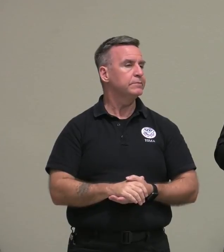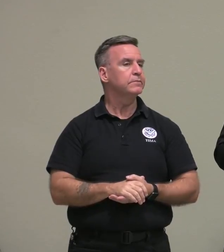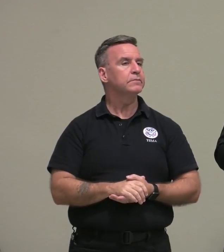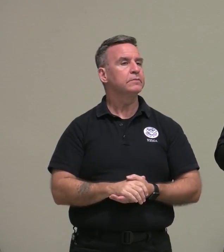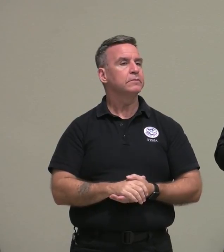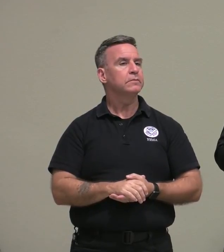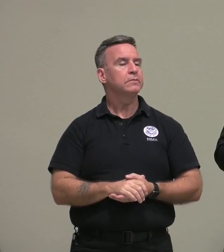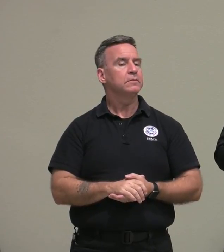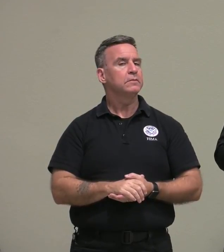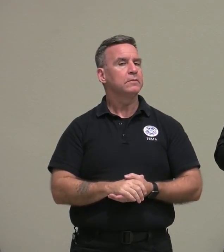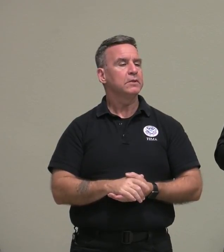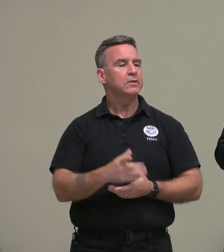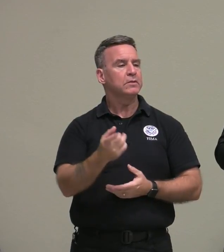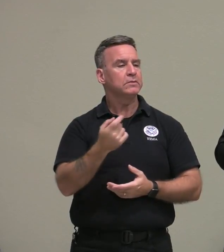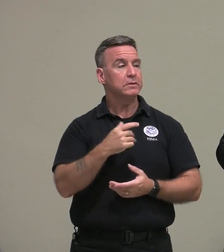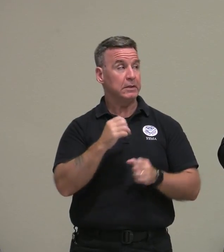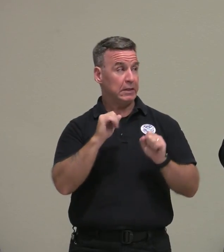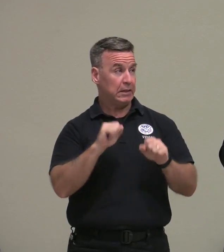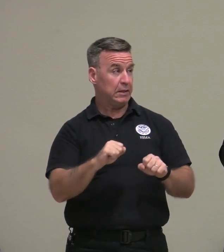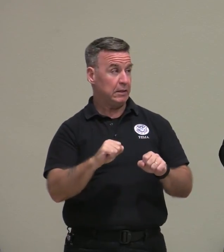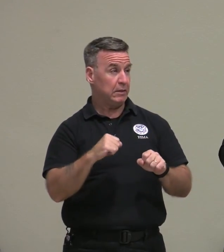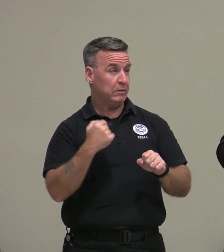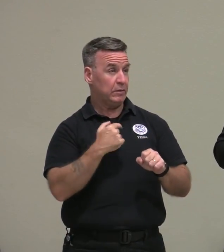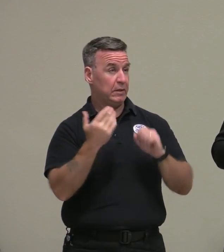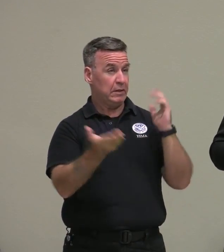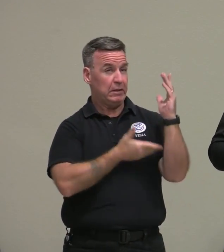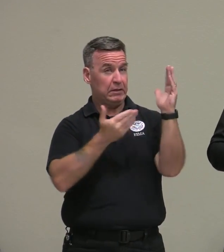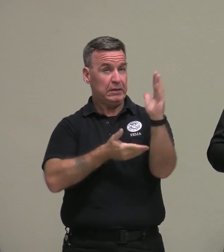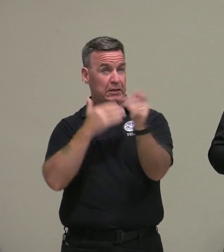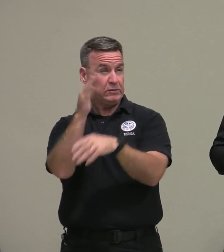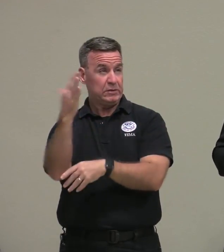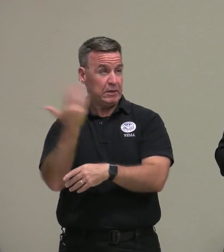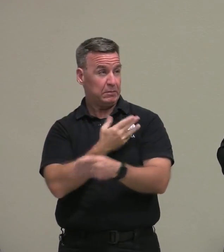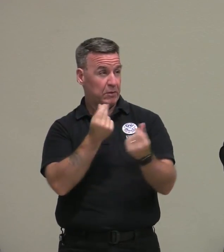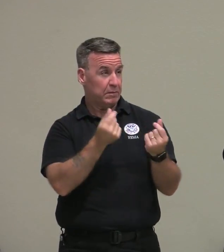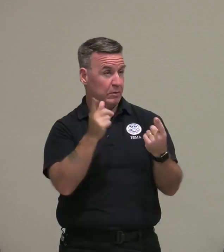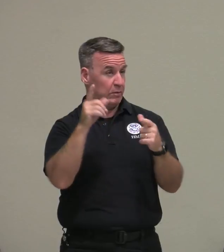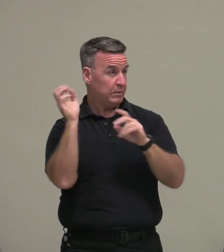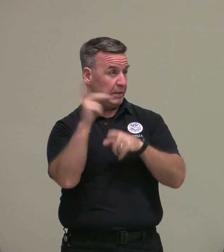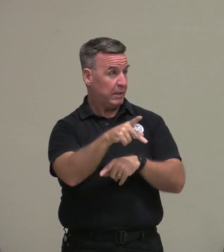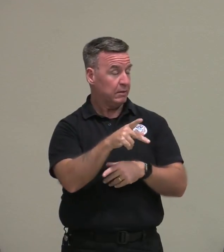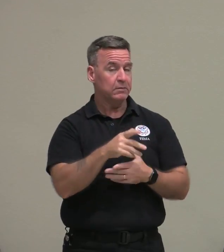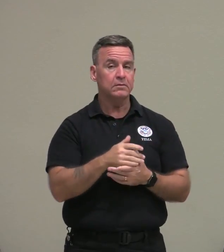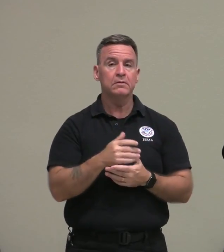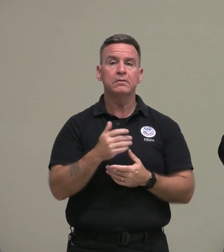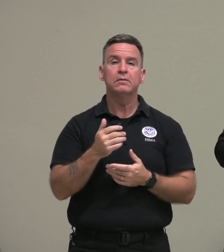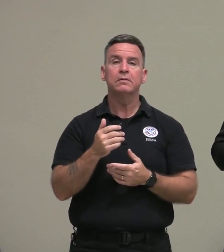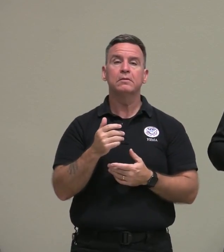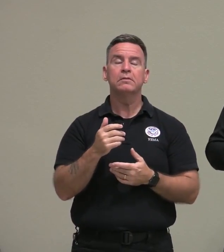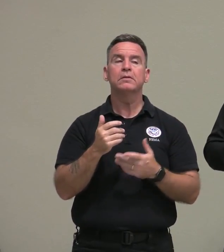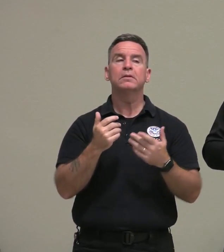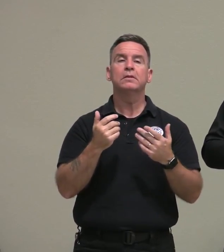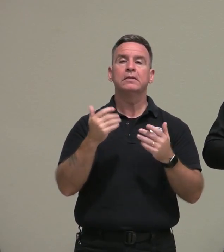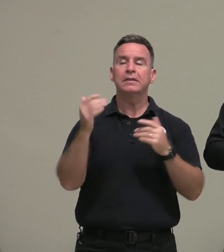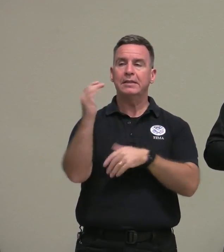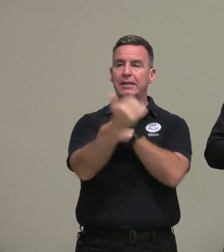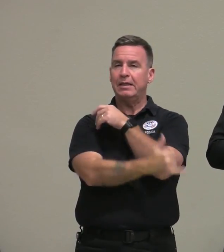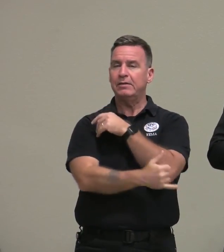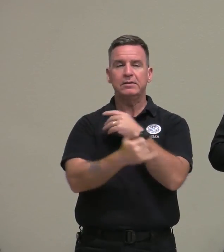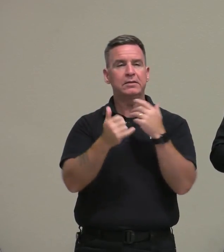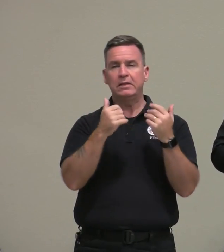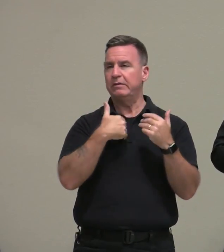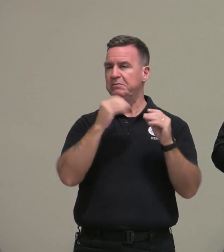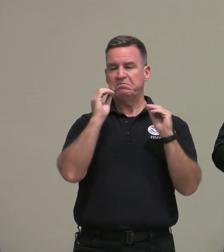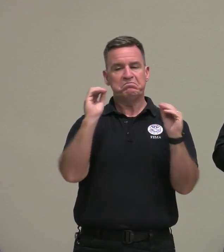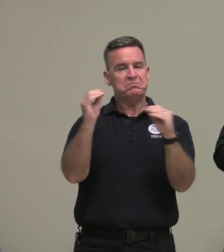The question is can we cut down trees on our property when we return? So the county does not